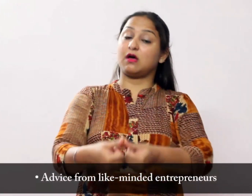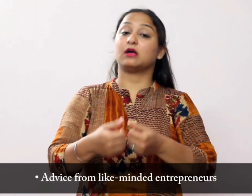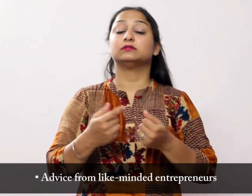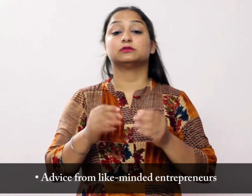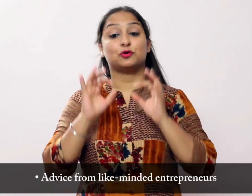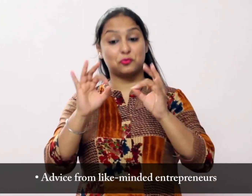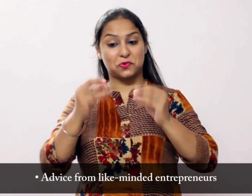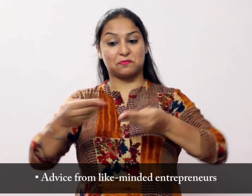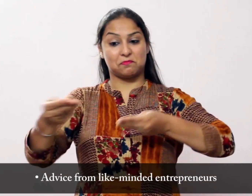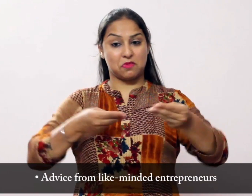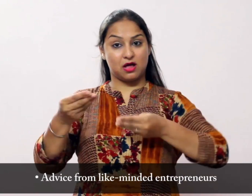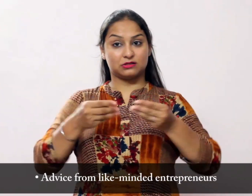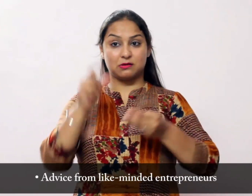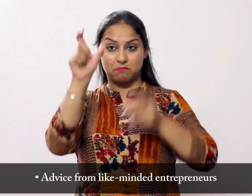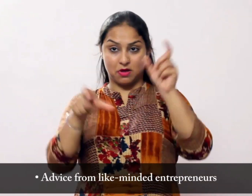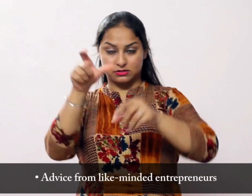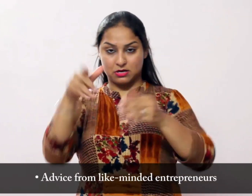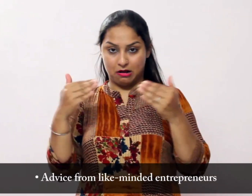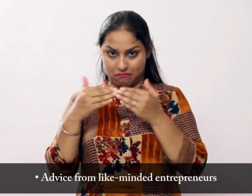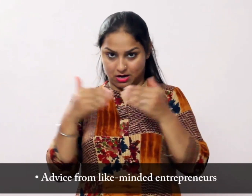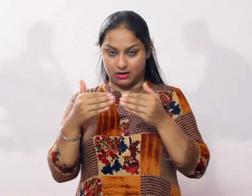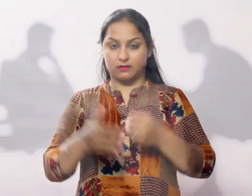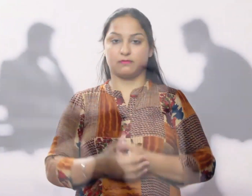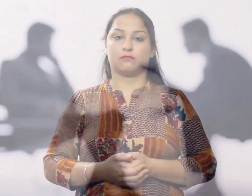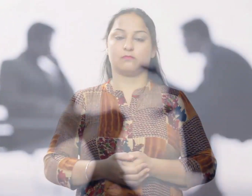advice from like-minded entrepreneurs,